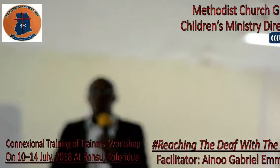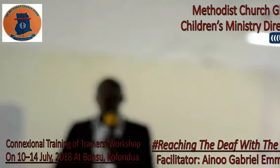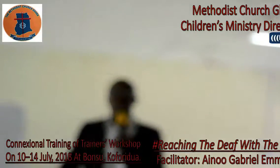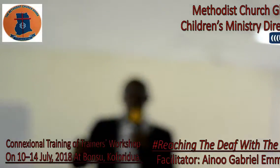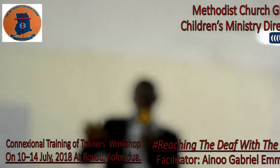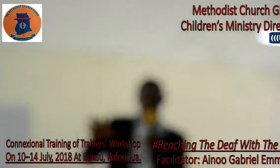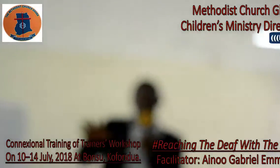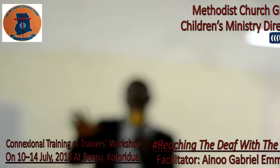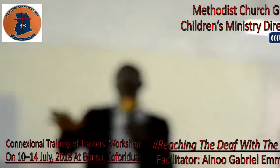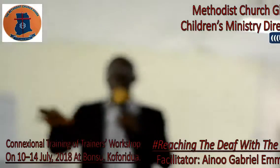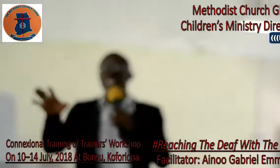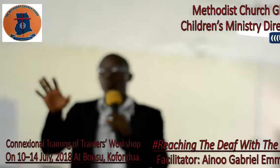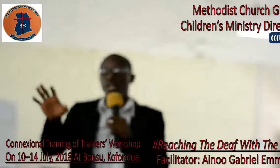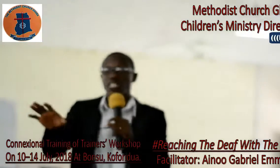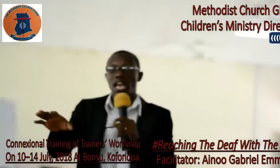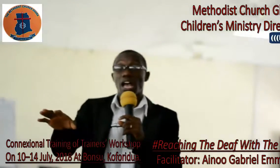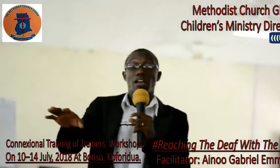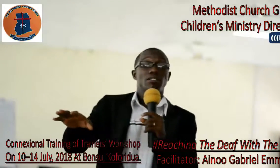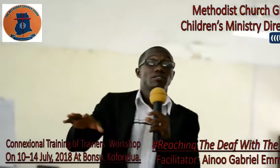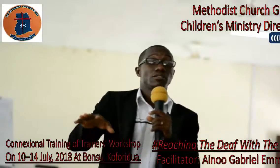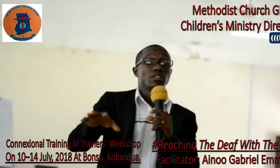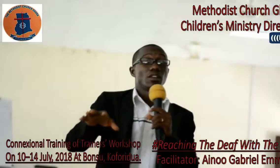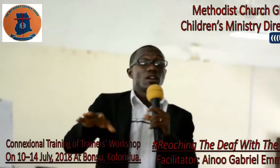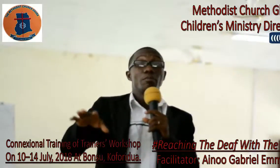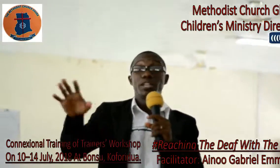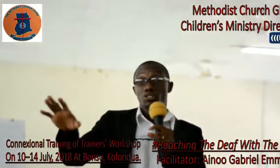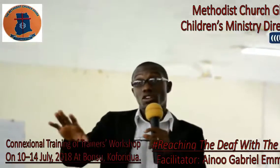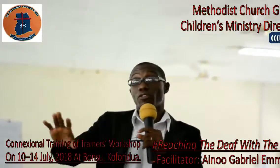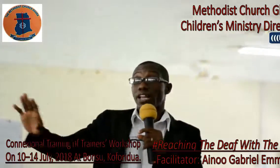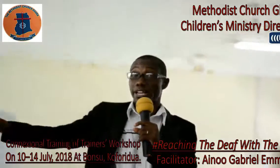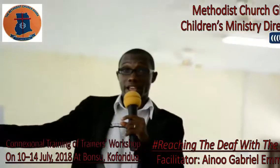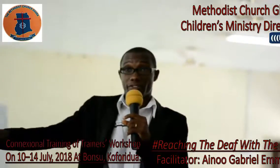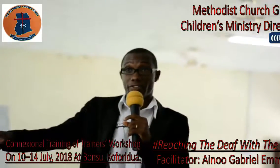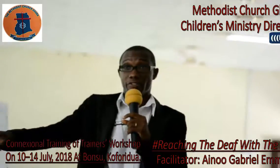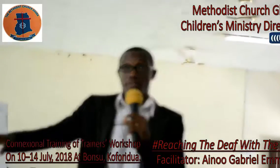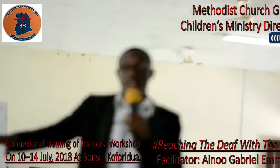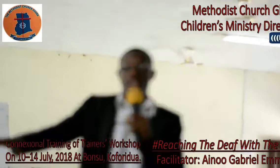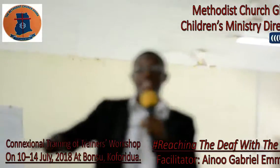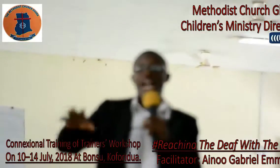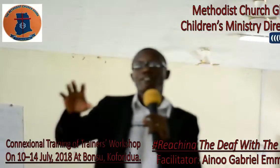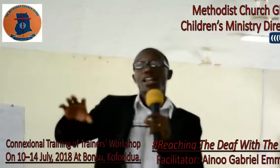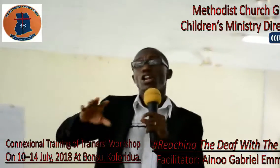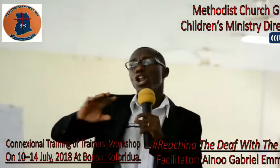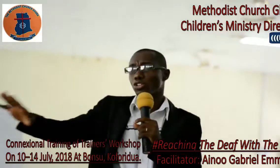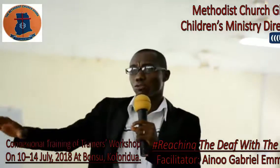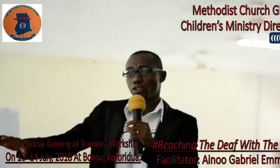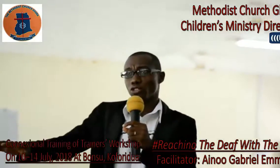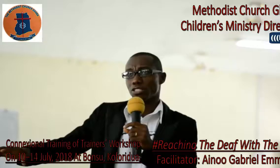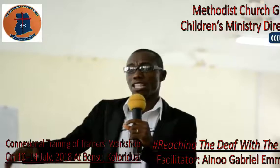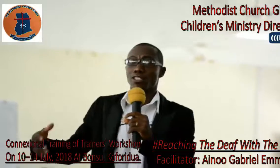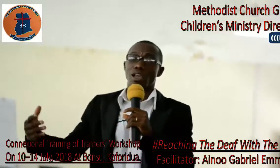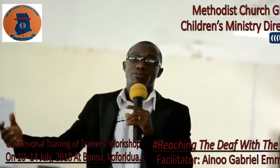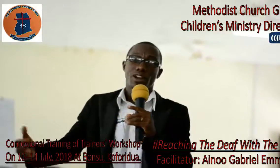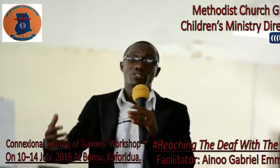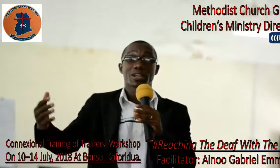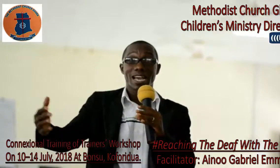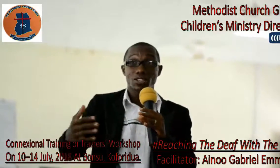Methodist. Because they have a special ministry for the deaf. And they have a lot of resources. That's why I'm trying to gather some